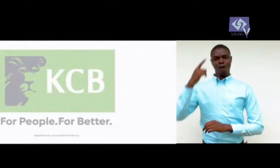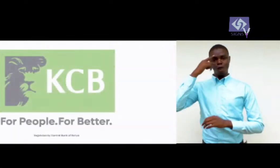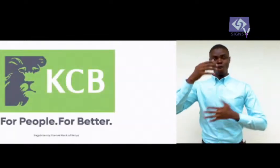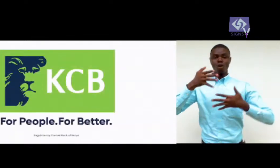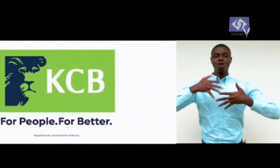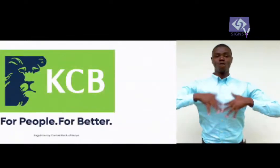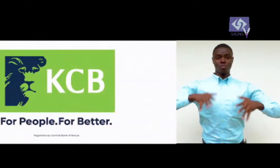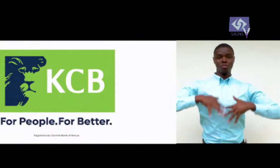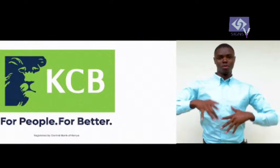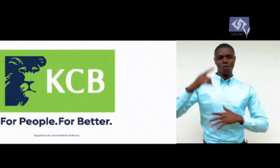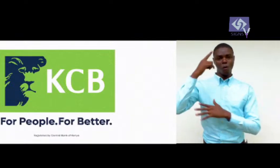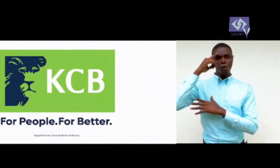people, for better.